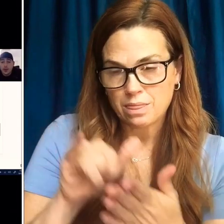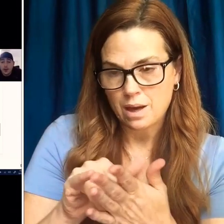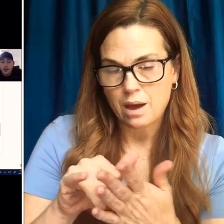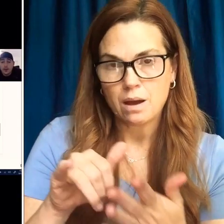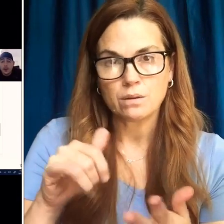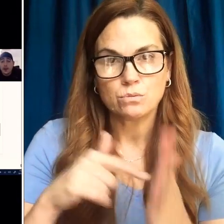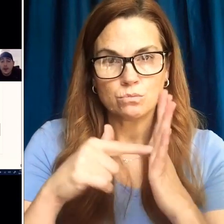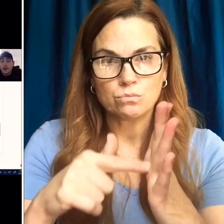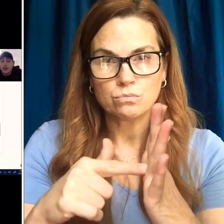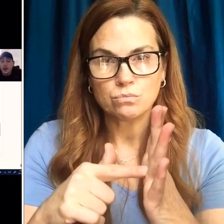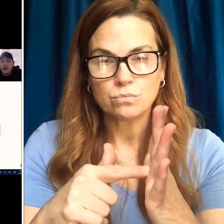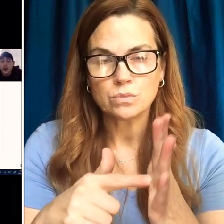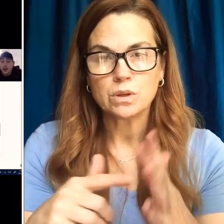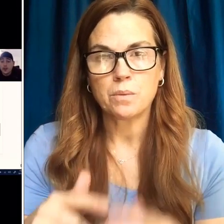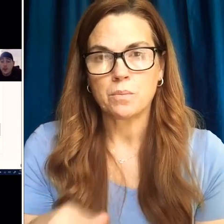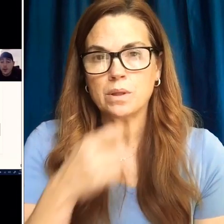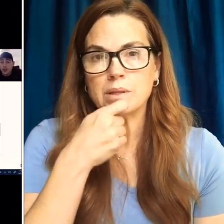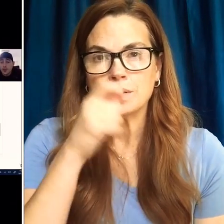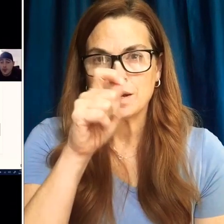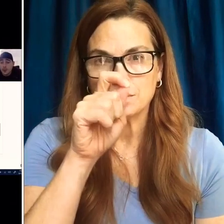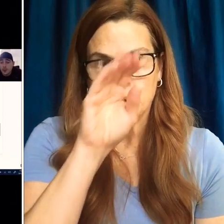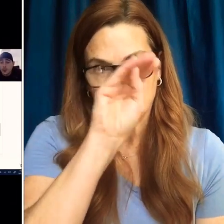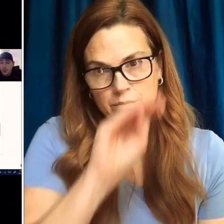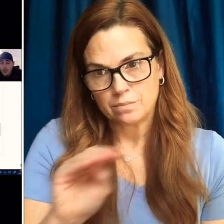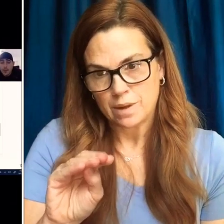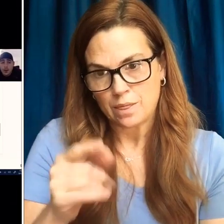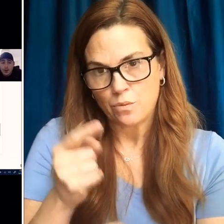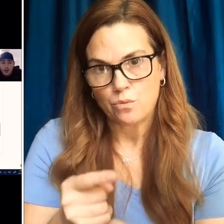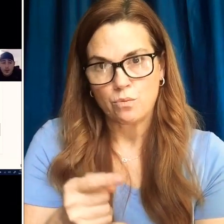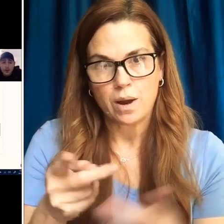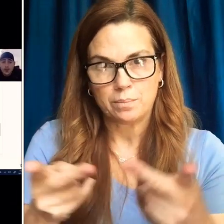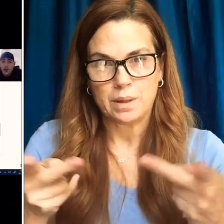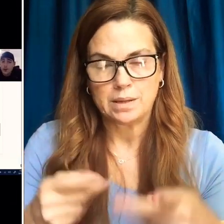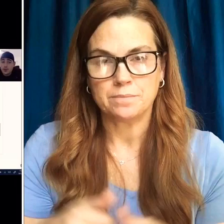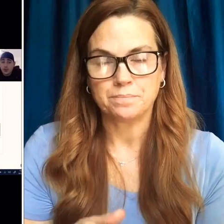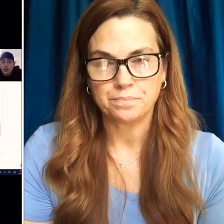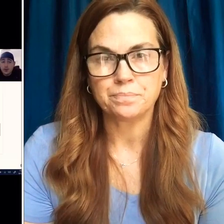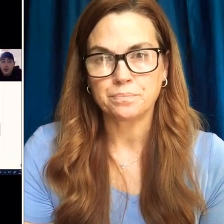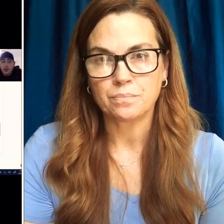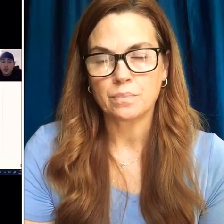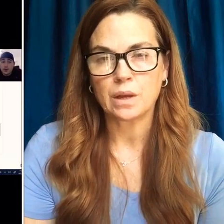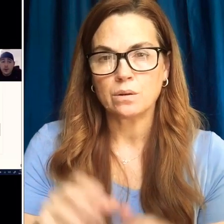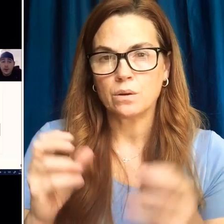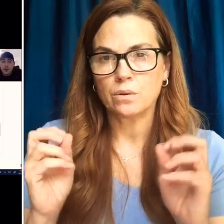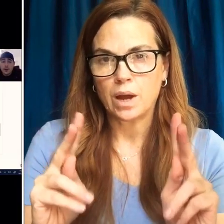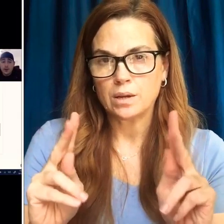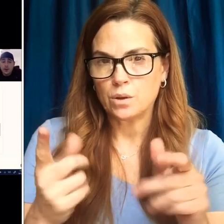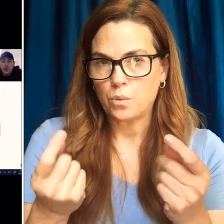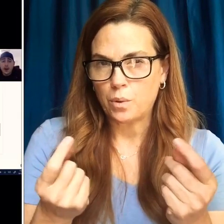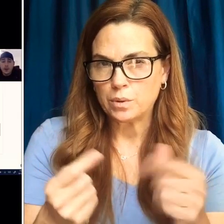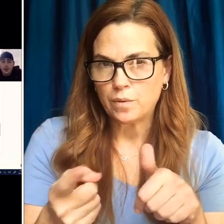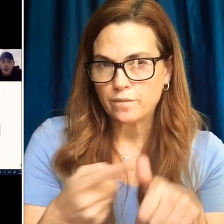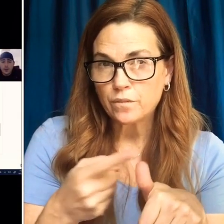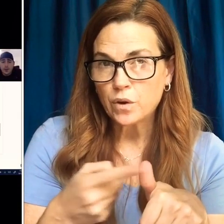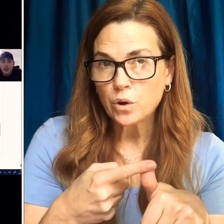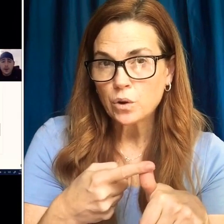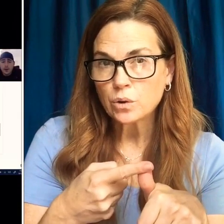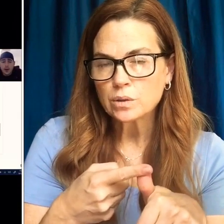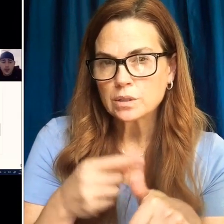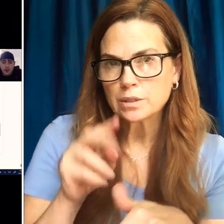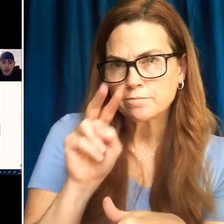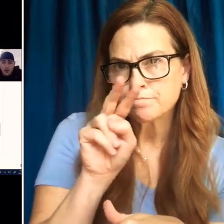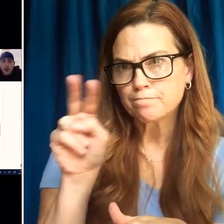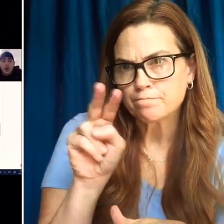correct place in the final answer below in blue. So the first thing I want you to do is over here it says I would expect my